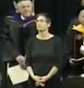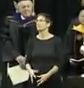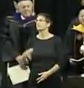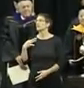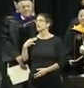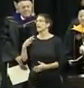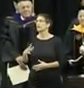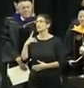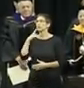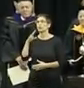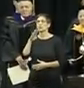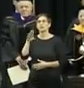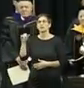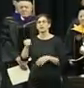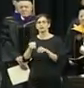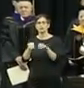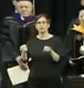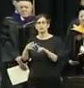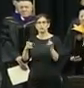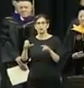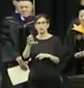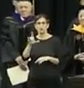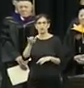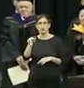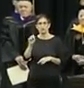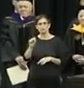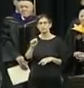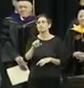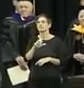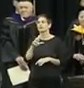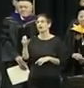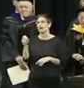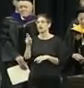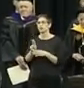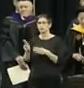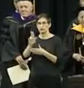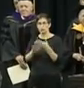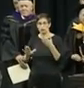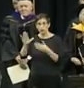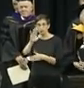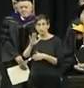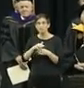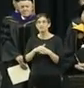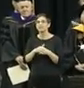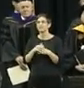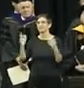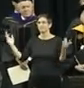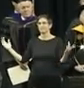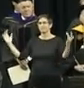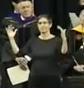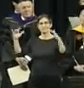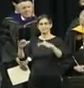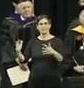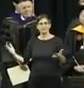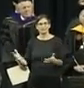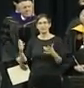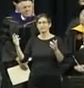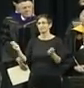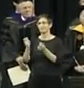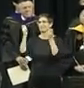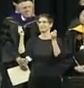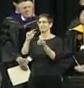Candidates for the baccalaureate degrees from the College of Liberal Arts and Sciences and University College have gathered to celebrate